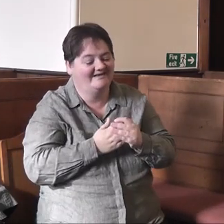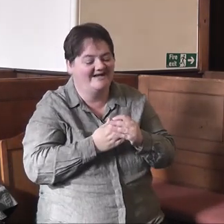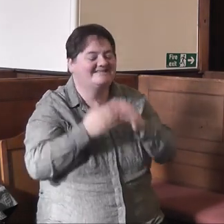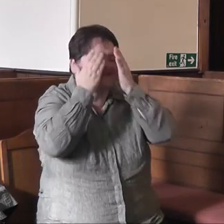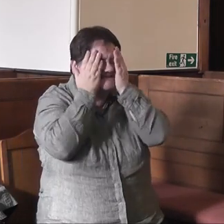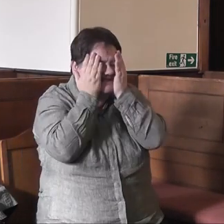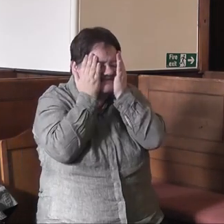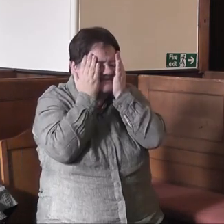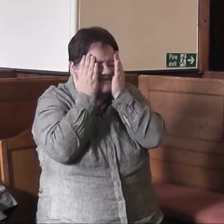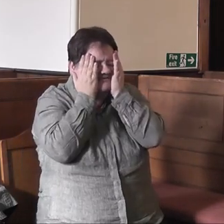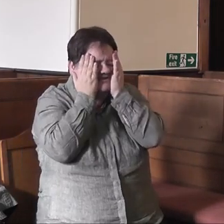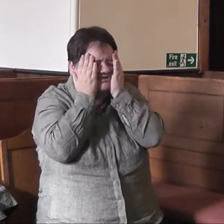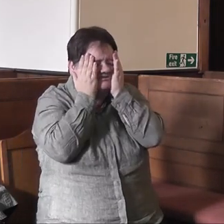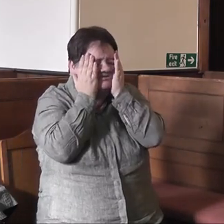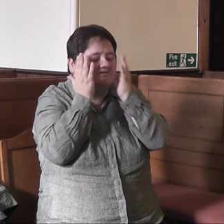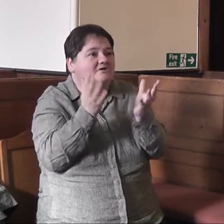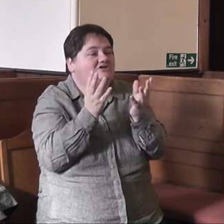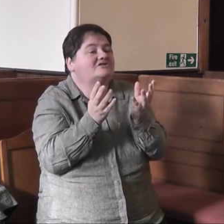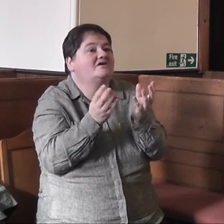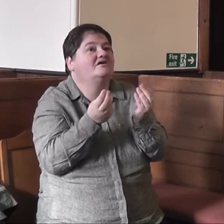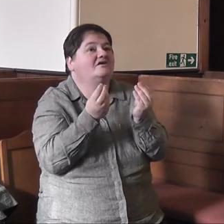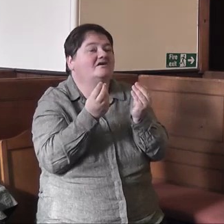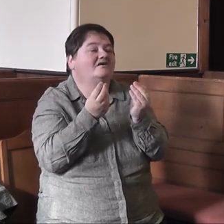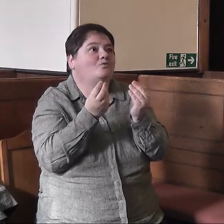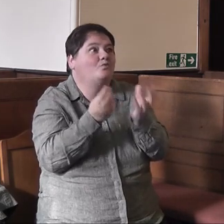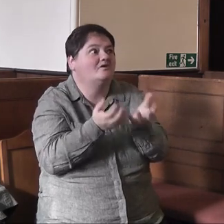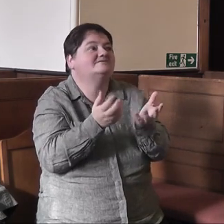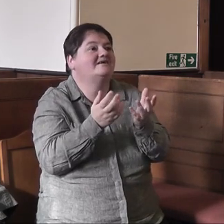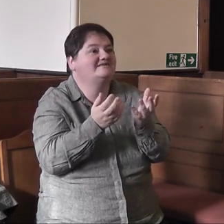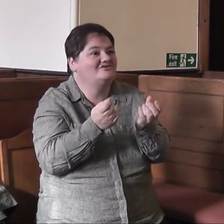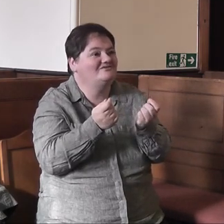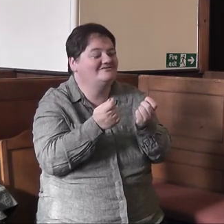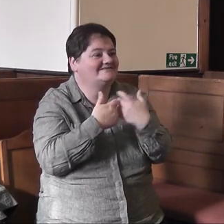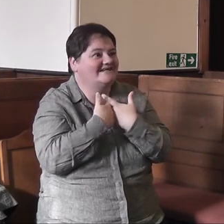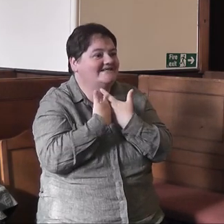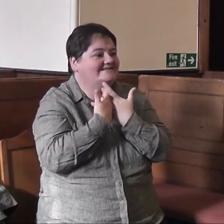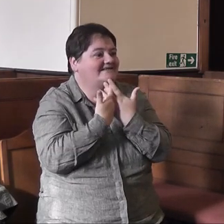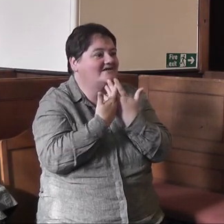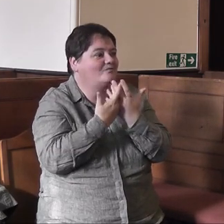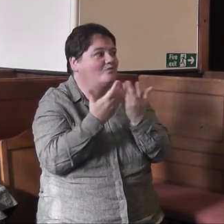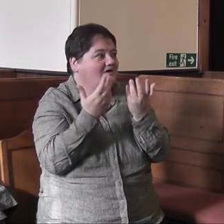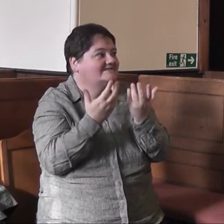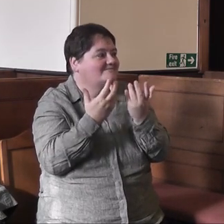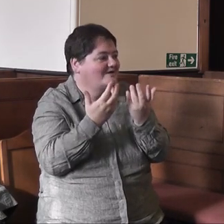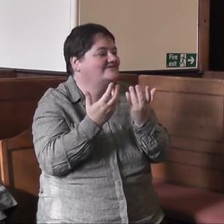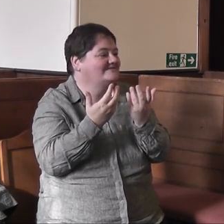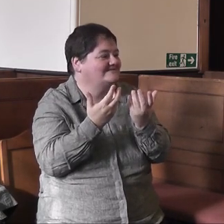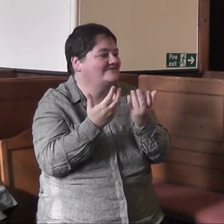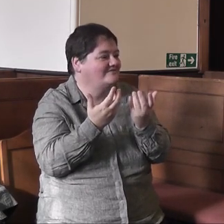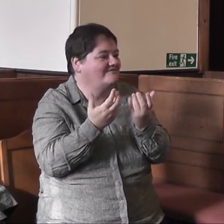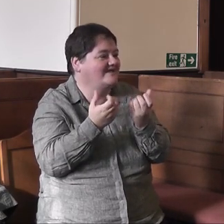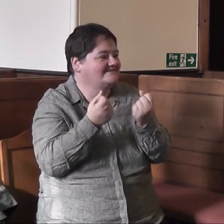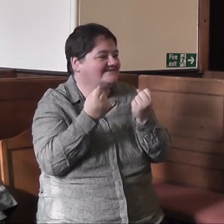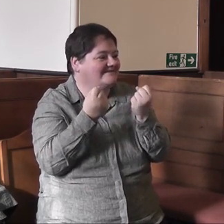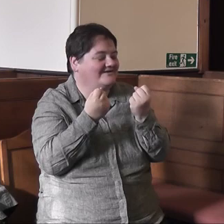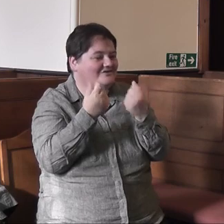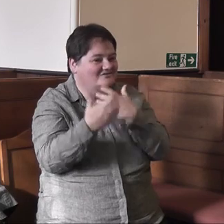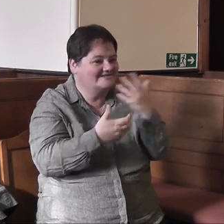I said, it's kind of like not so much the what signs you use, it's the what expression is on your face, and you're telling